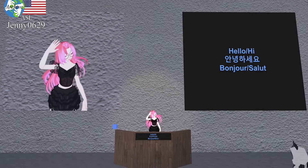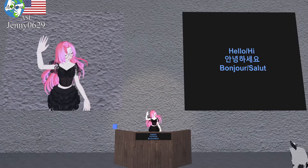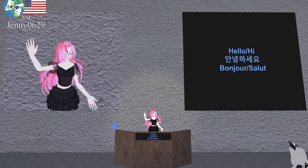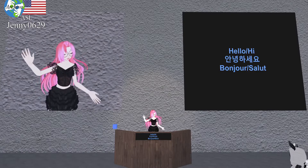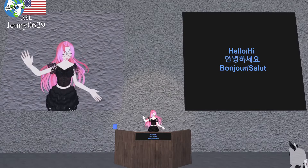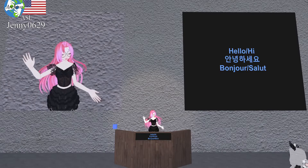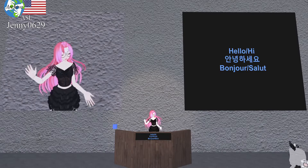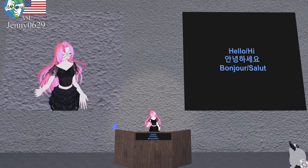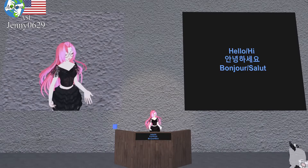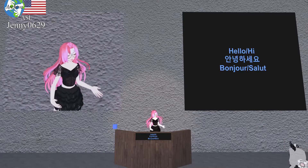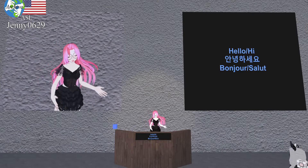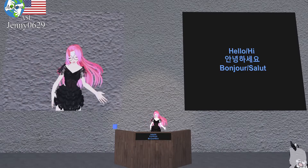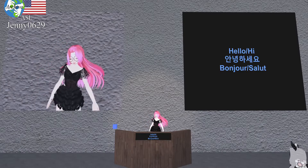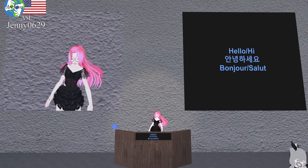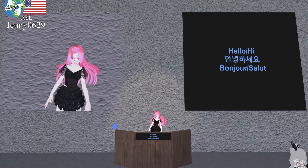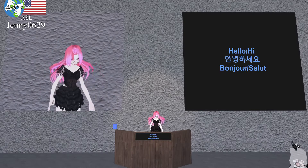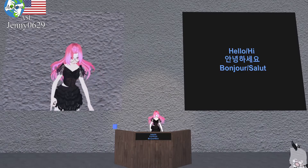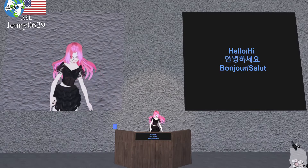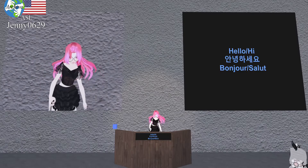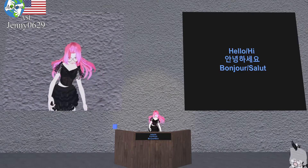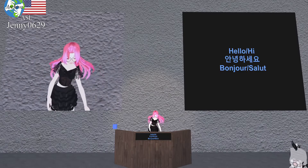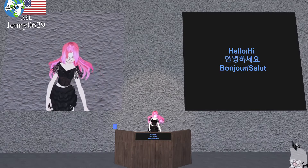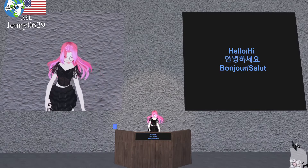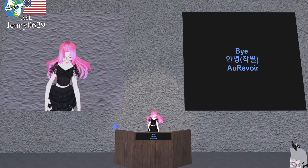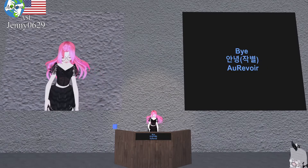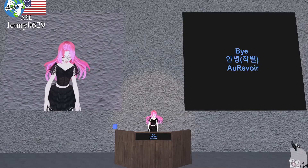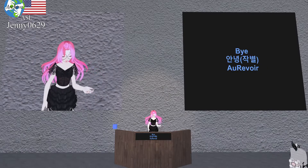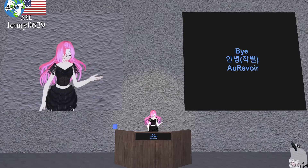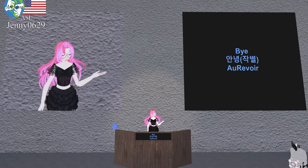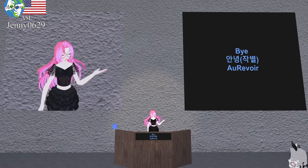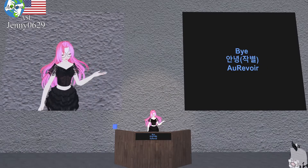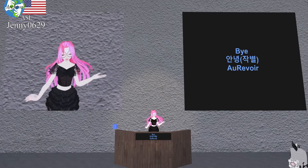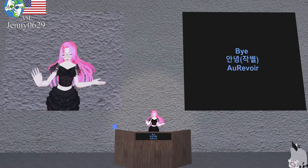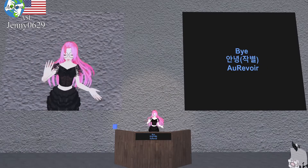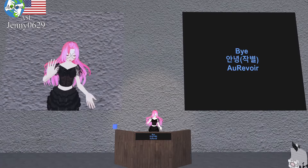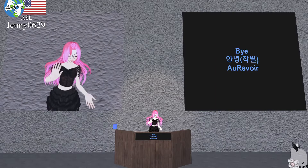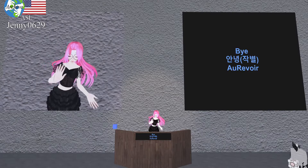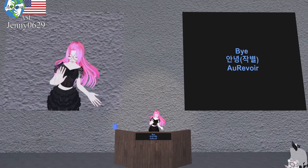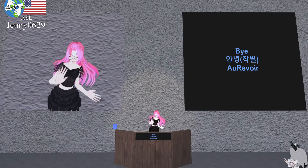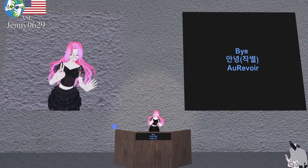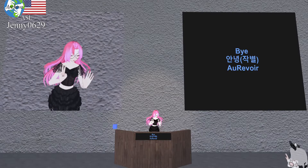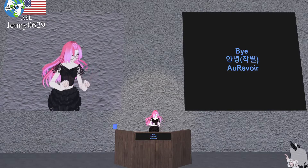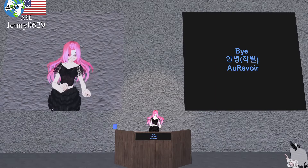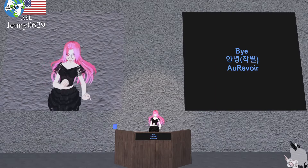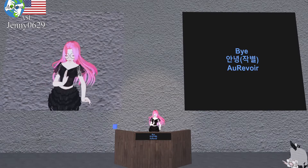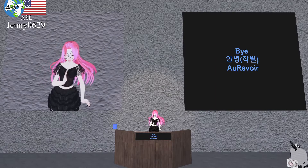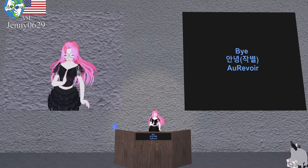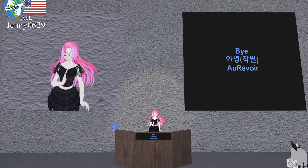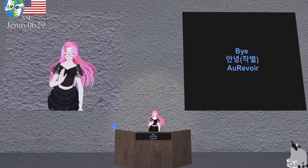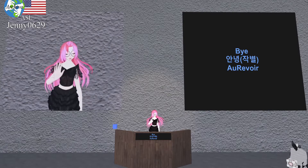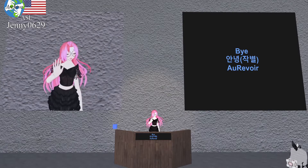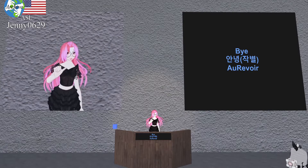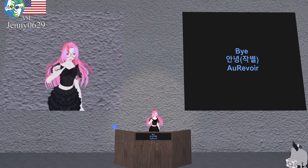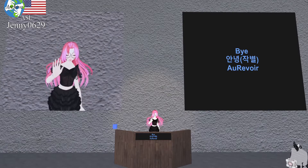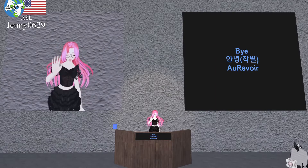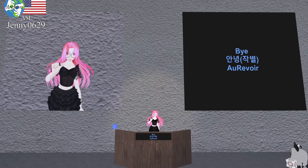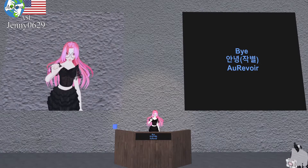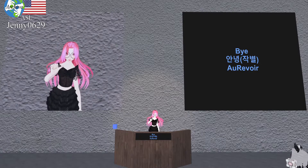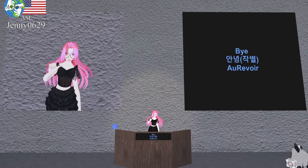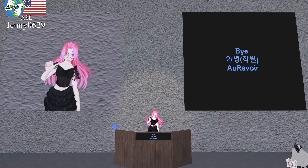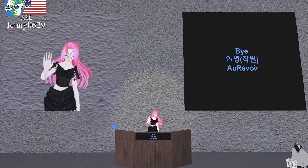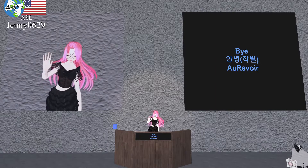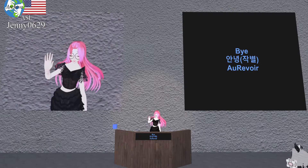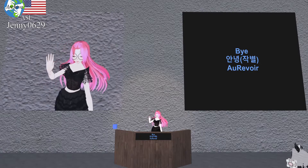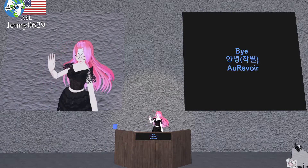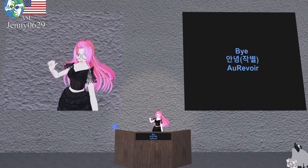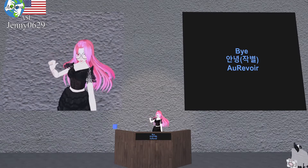don't get it. I only know what this means. No one's going to do that. Same with bye. You can do this. It's fine. But the actual